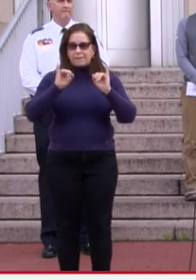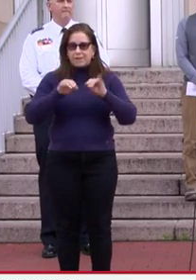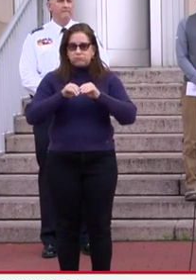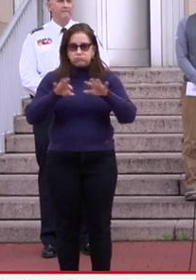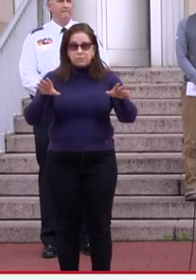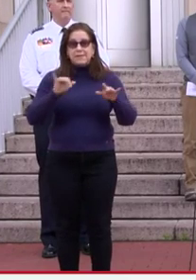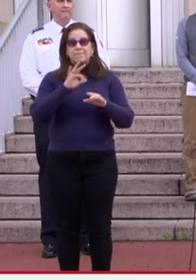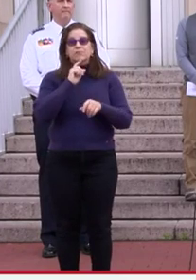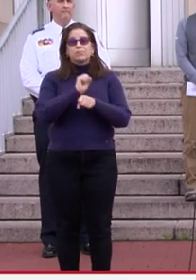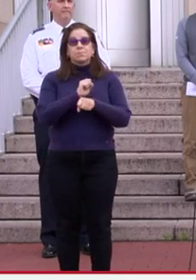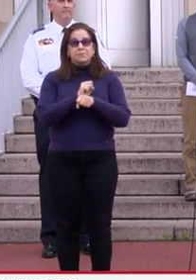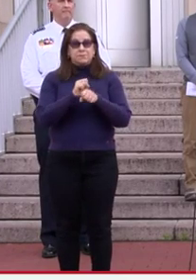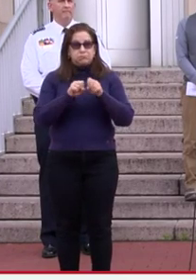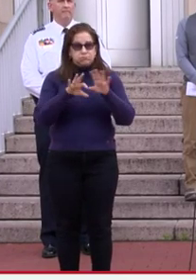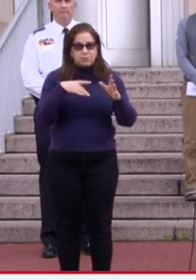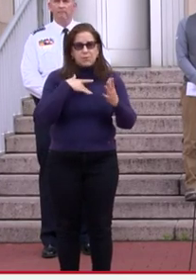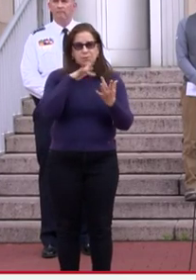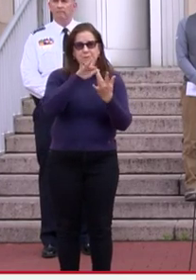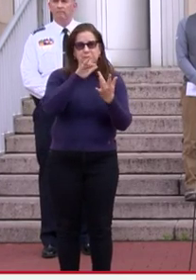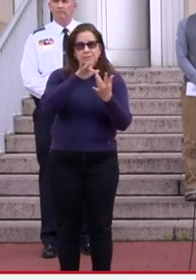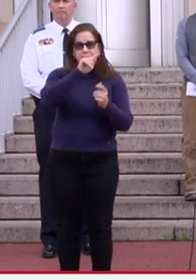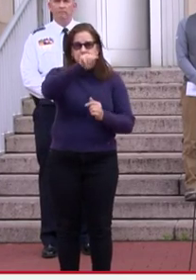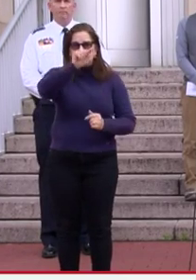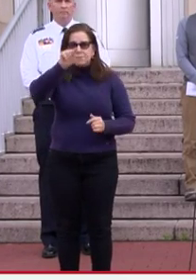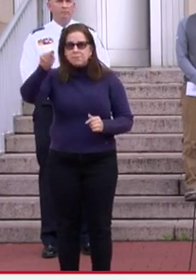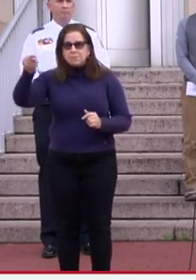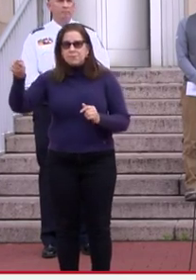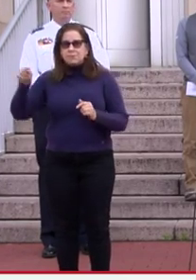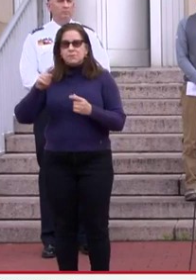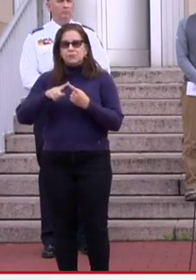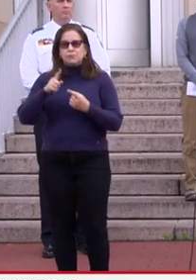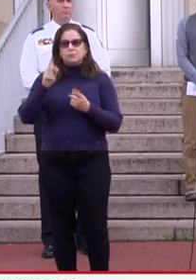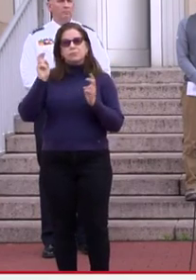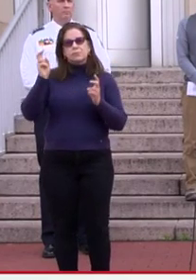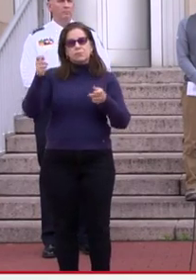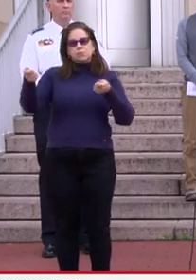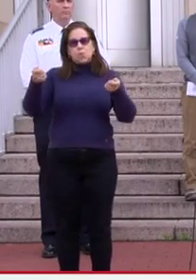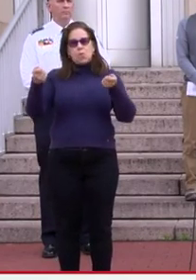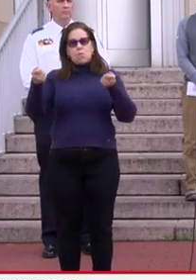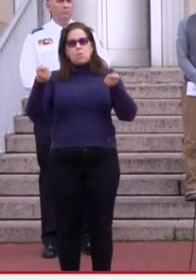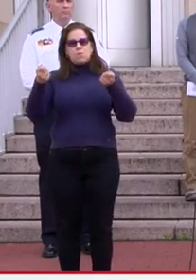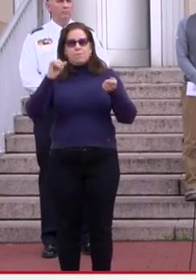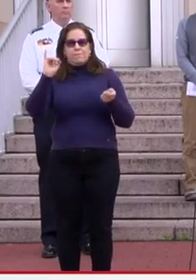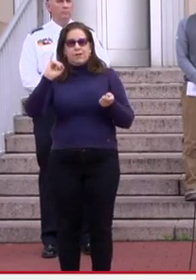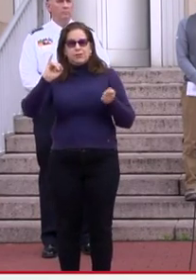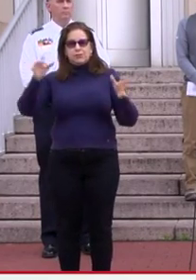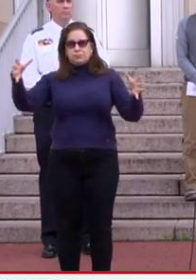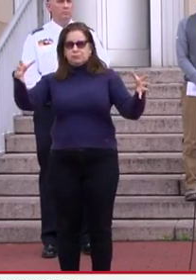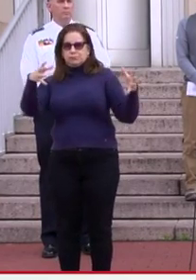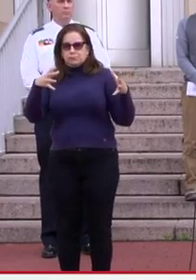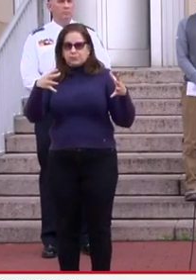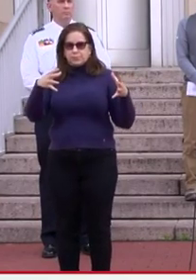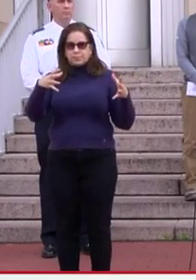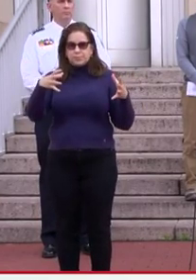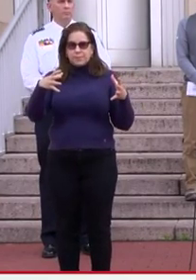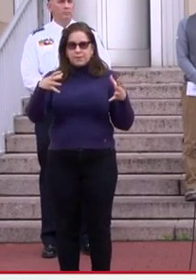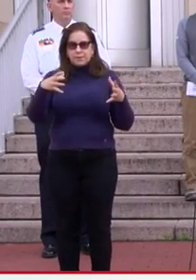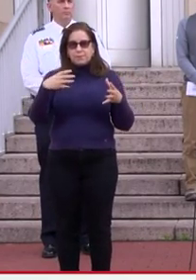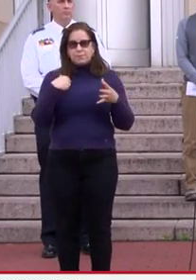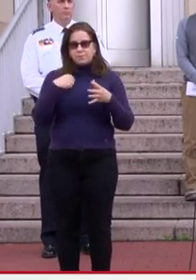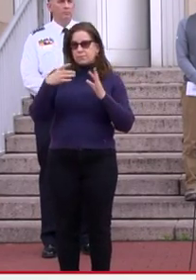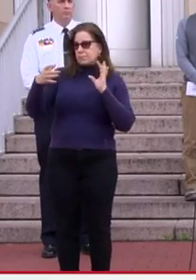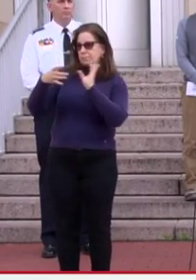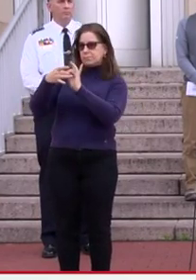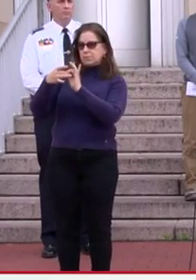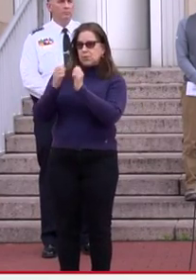implemented infection control group that is working very closely with DC Health so that we can assist